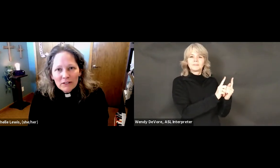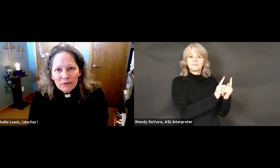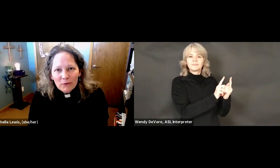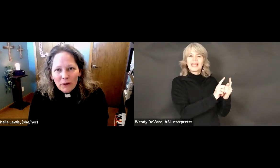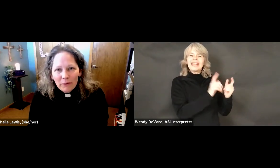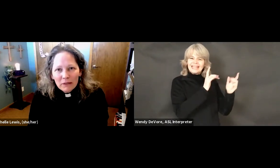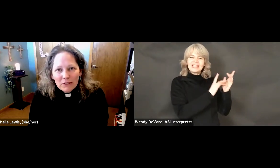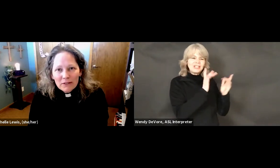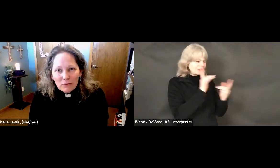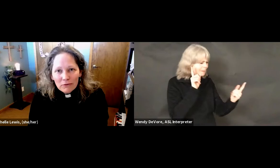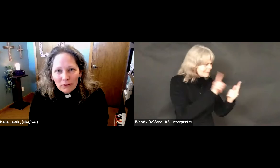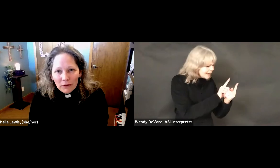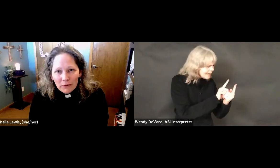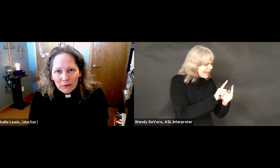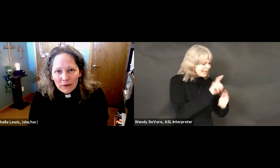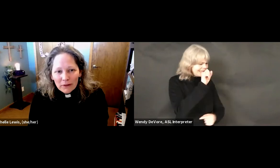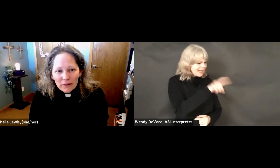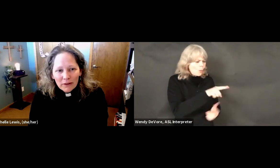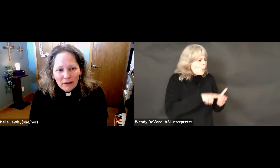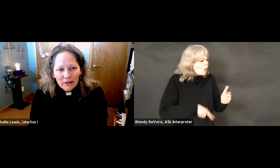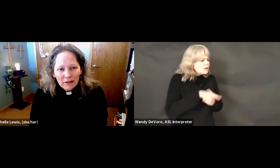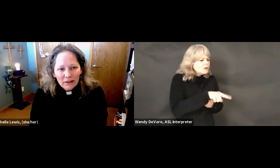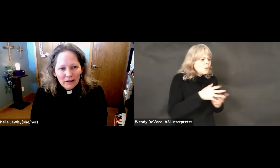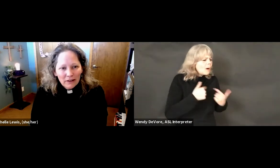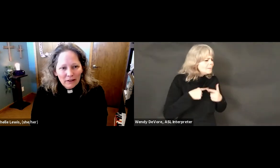"What do you want me to do for you?"